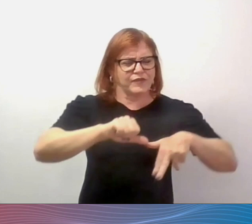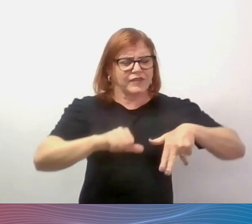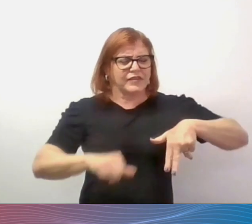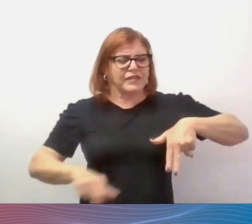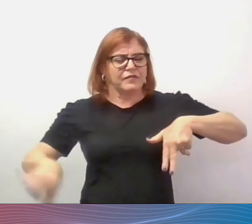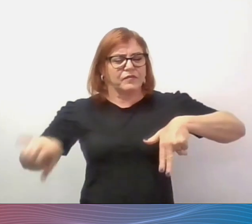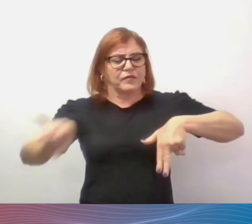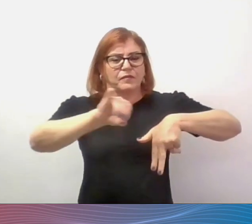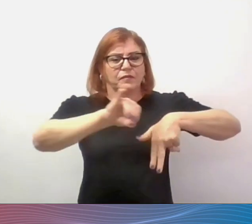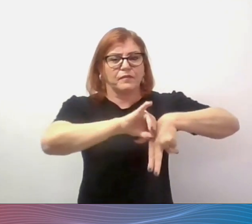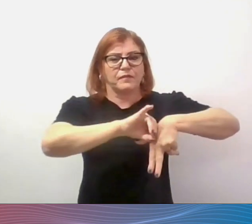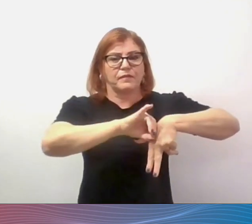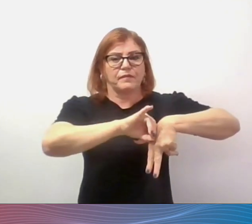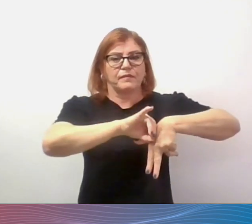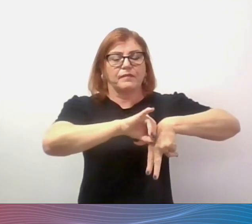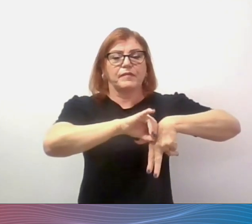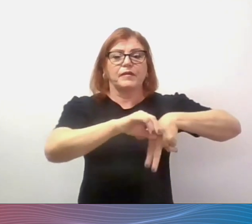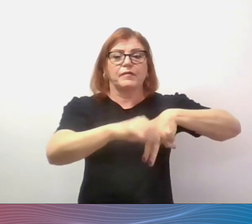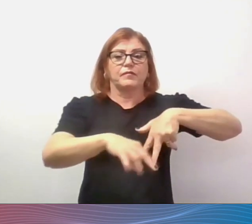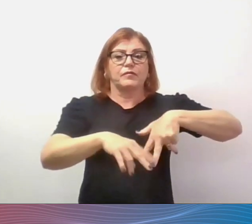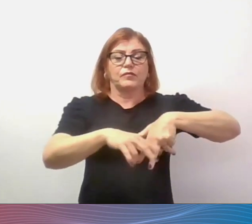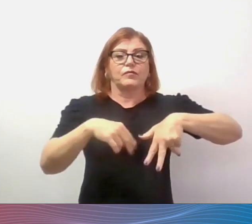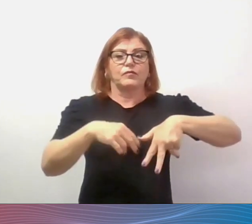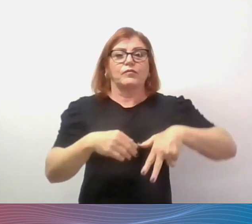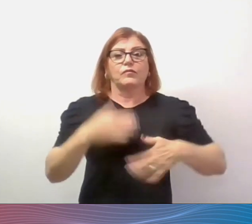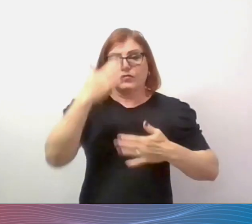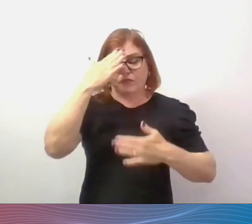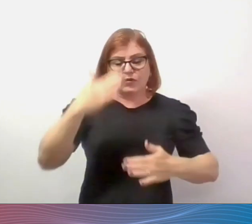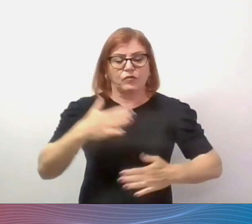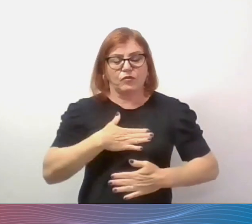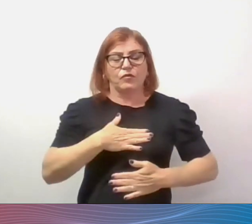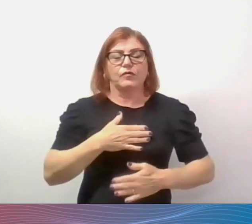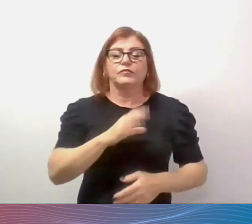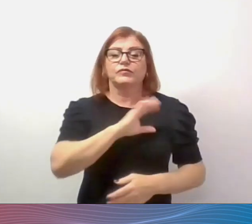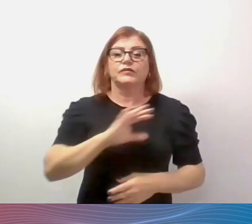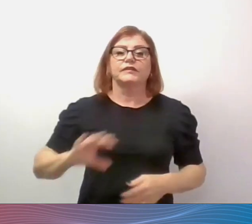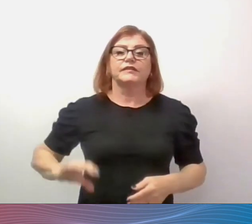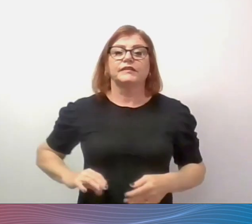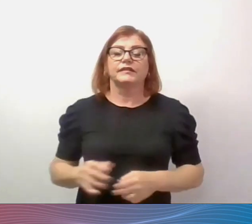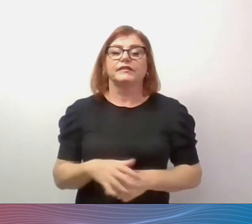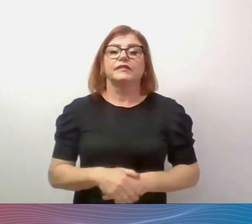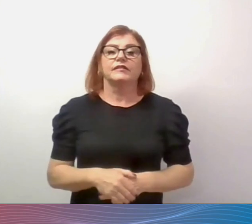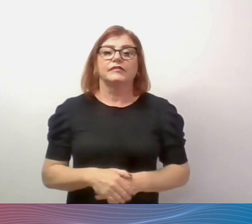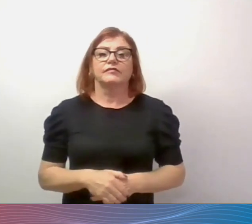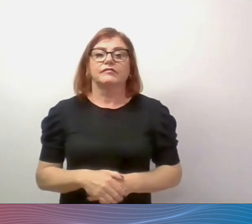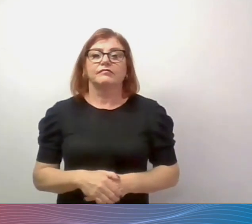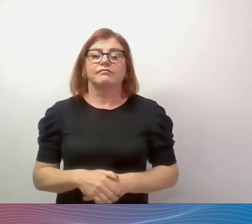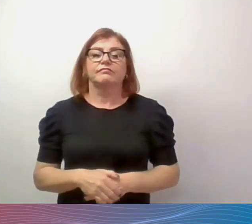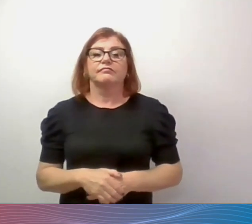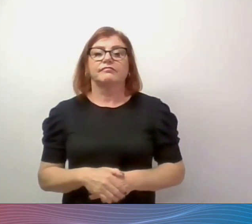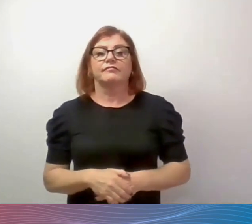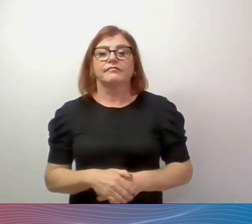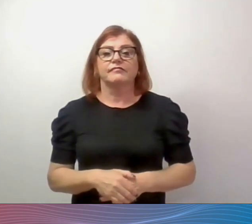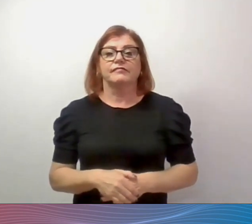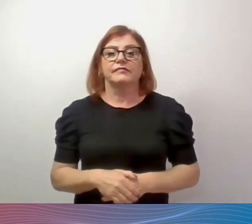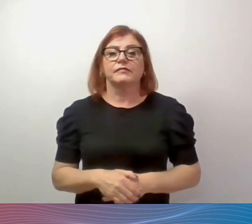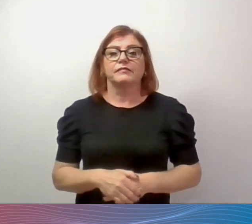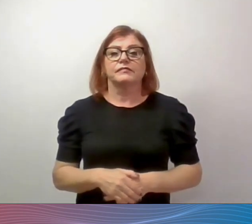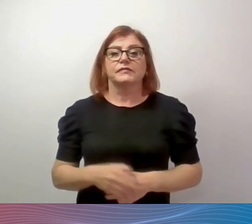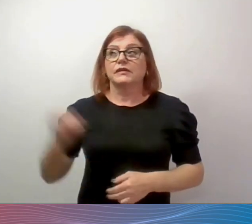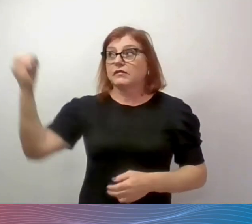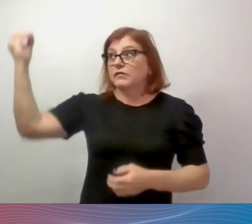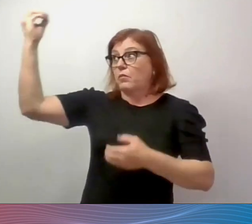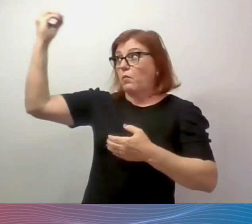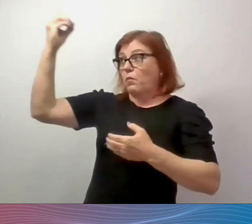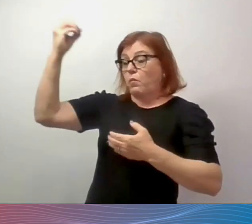we become members of the body of Christ. E ao deixarmos essa graça fluir de nós como canal do